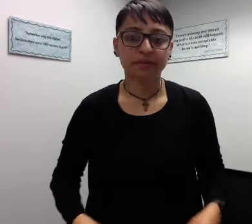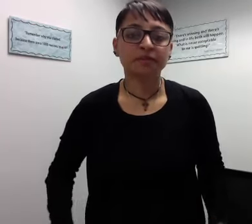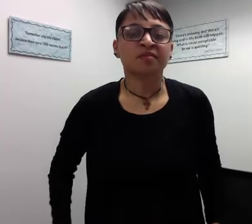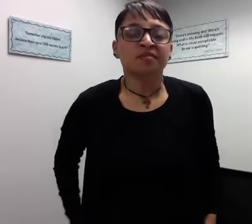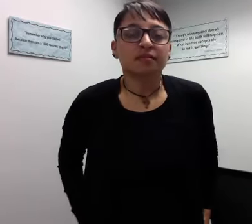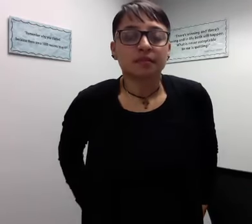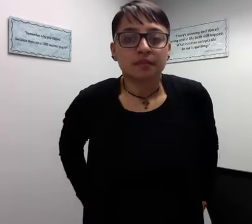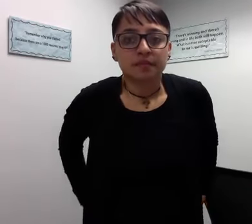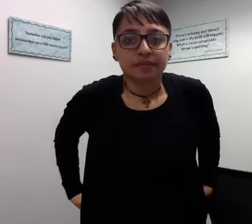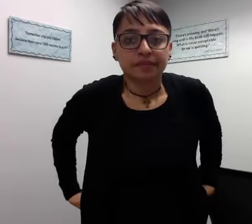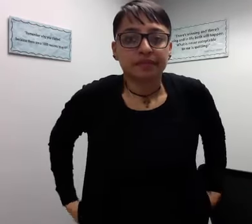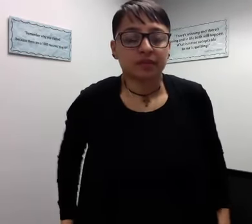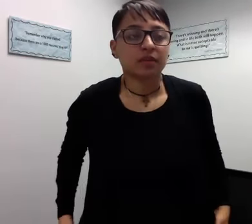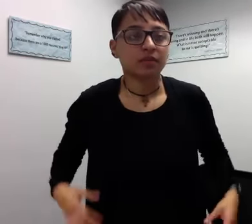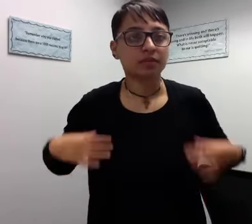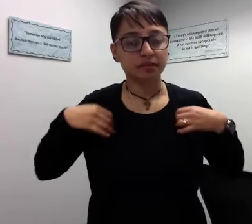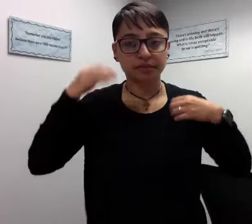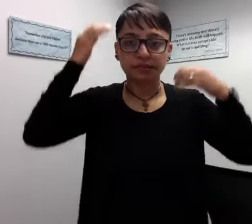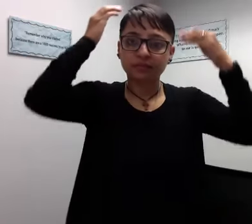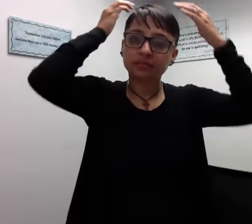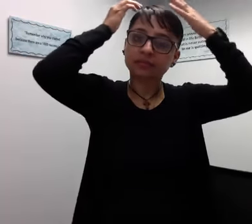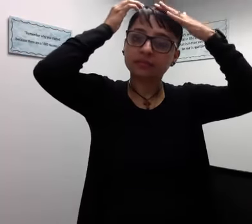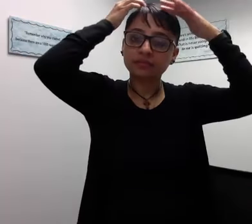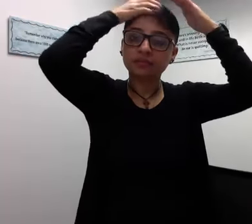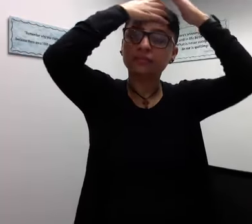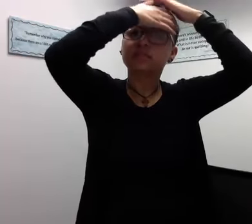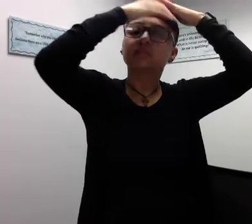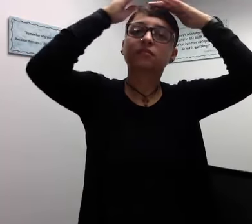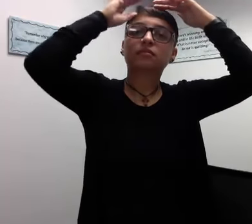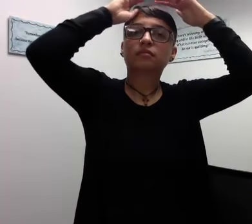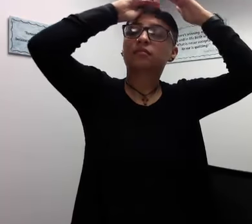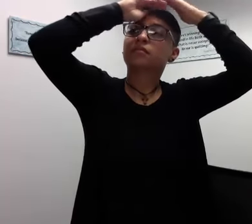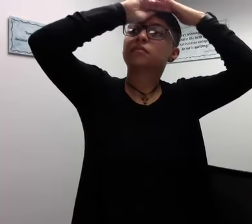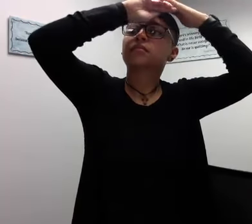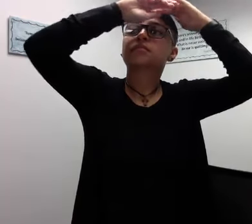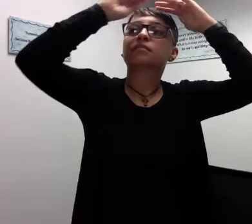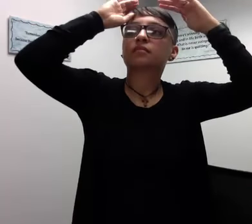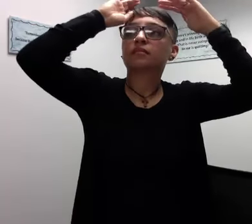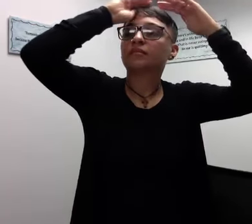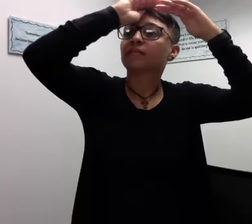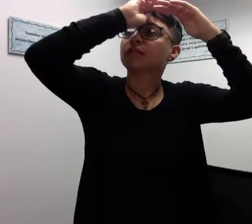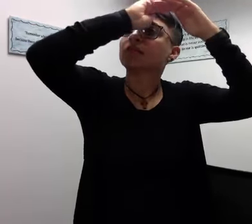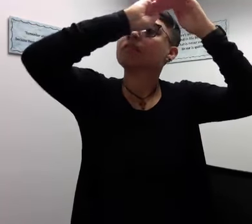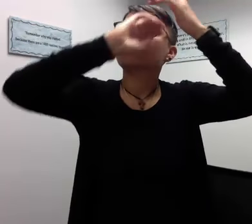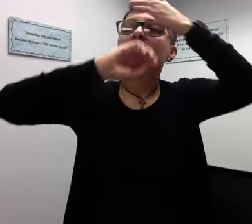Part 2, ASL to English, Receptive Interpreting. For this part of the BES,